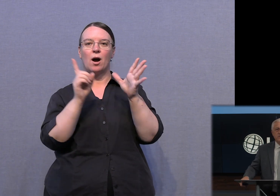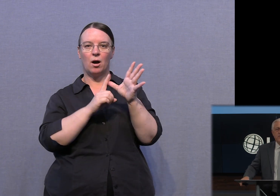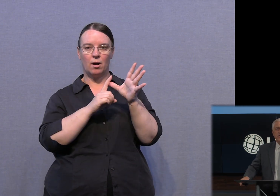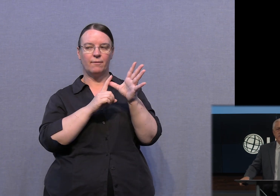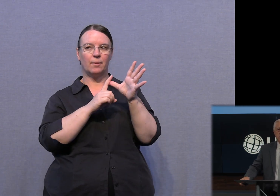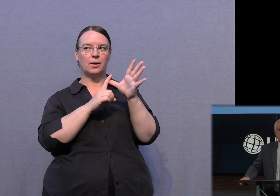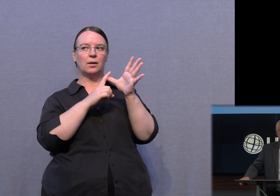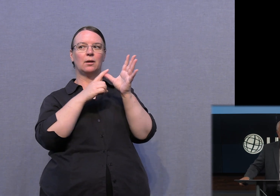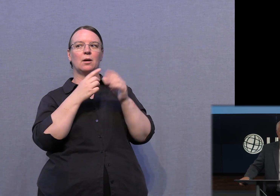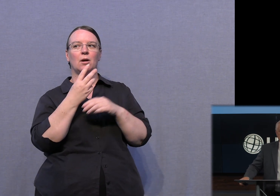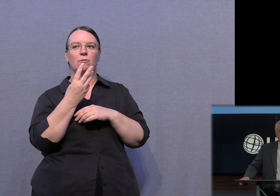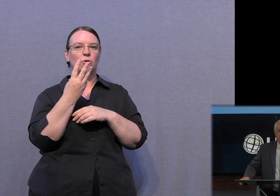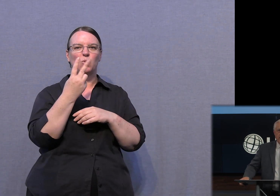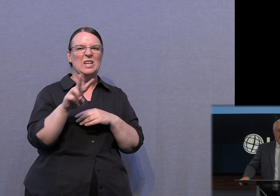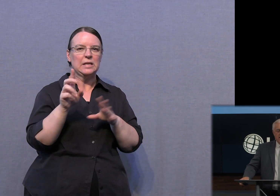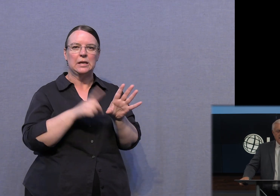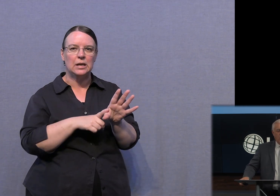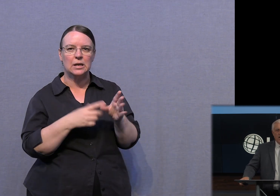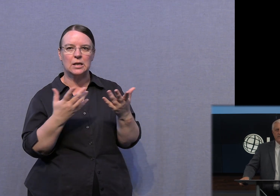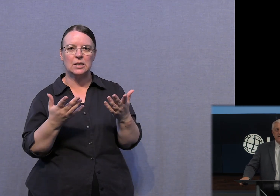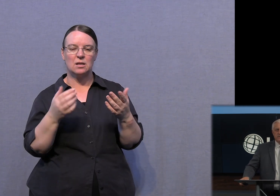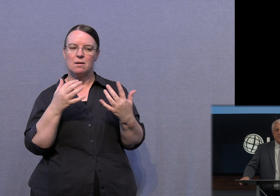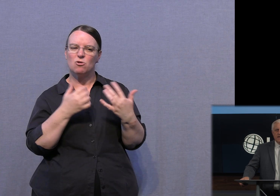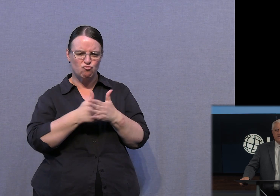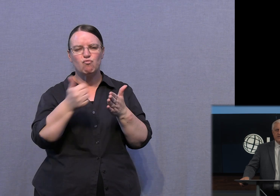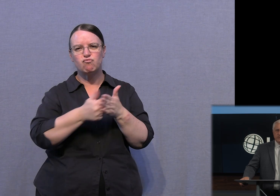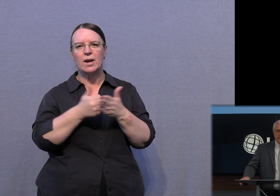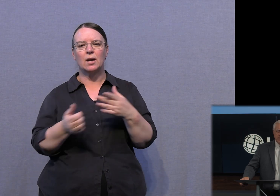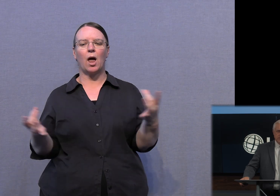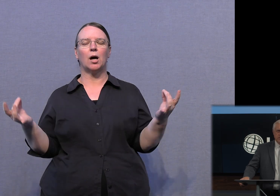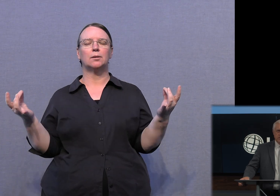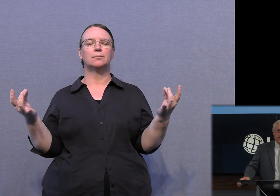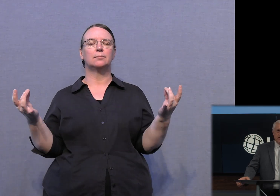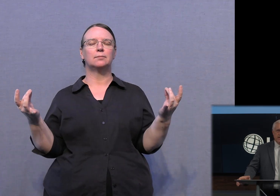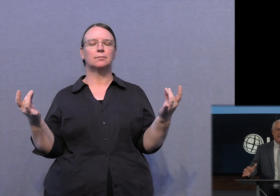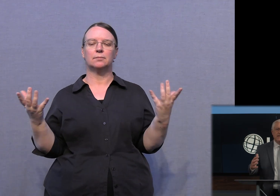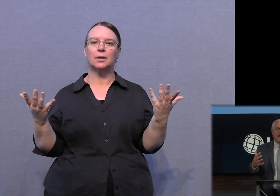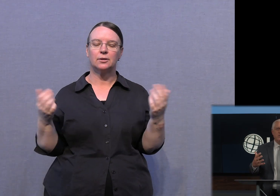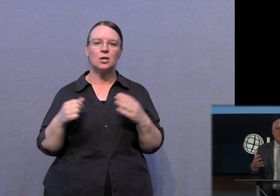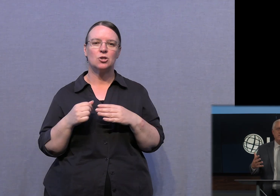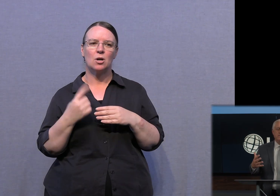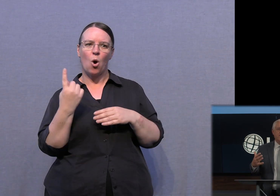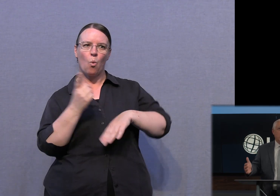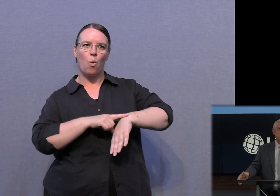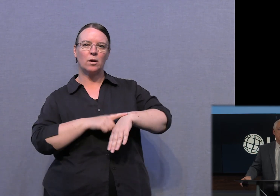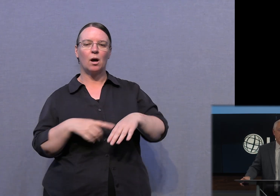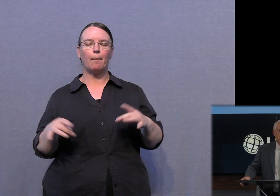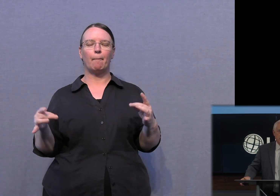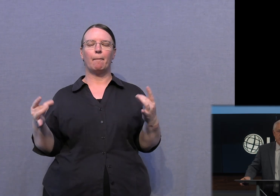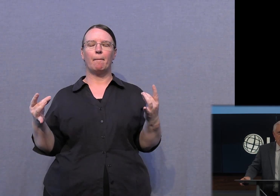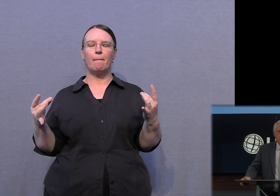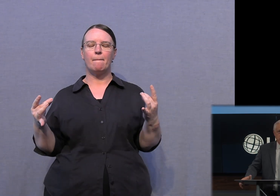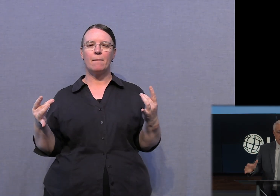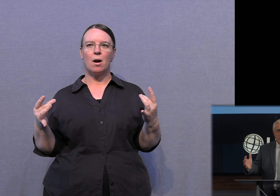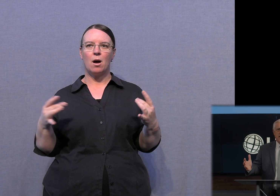according to the Buddhist tradition. And in one of his meditation sessions, he encountered forces of evil.